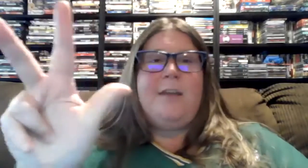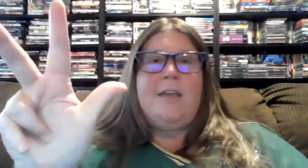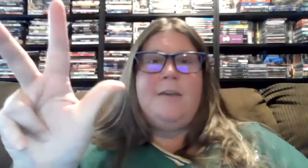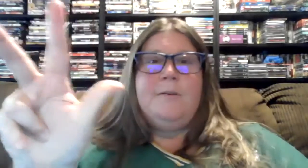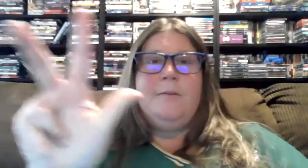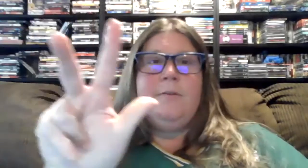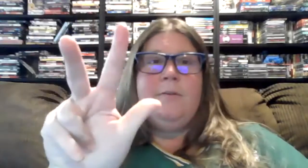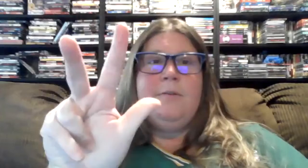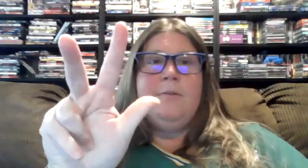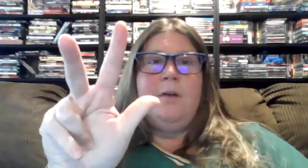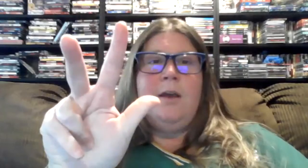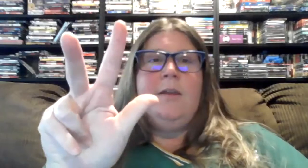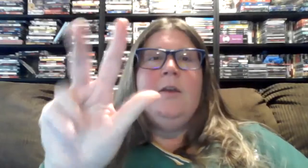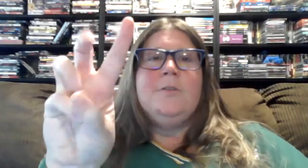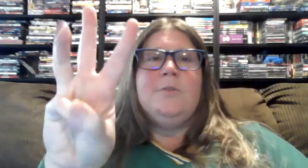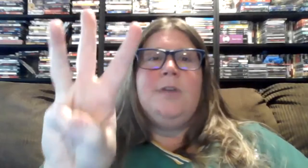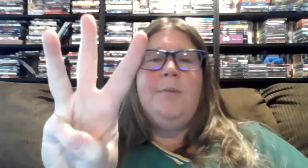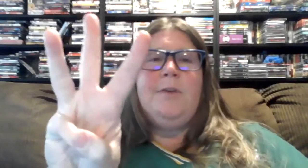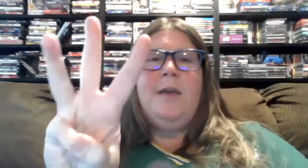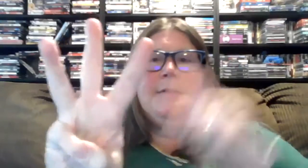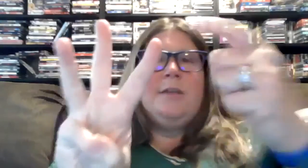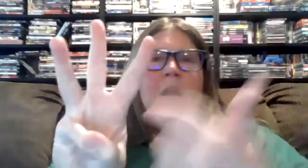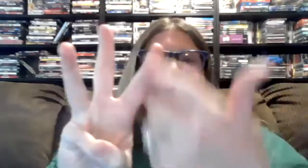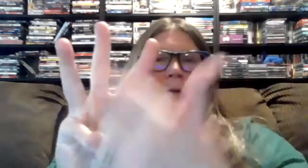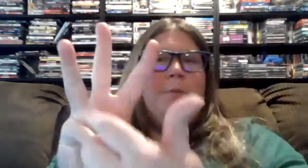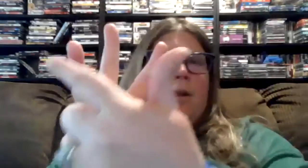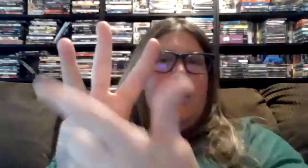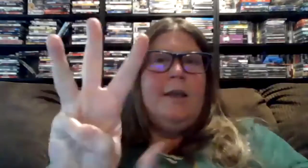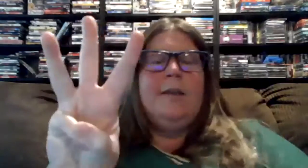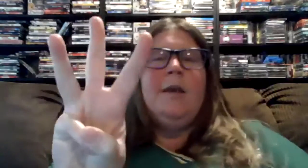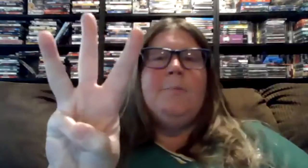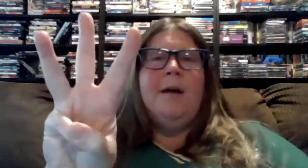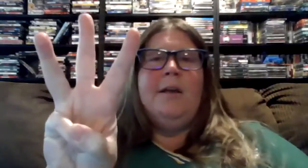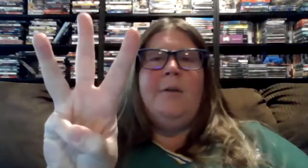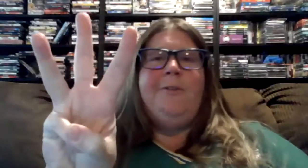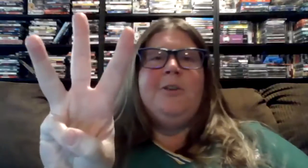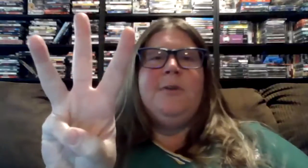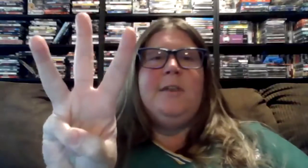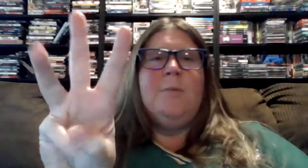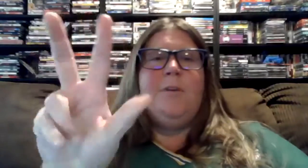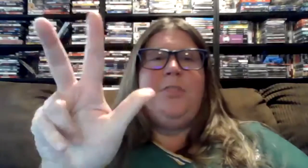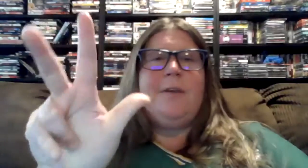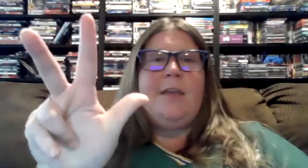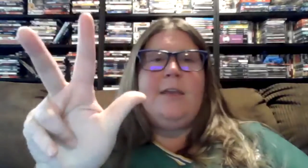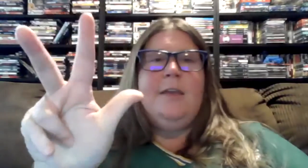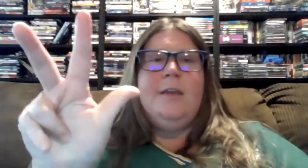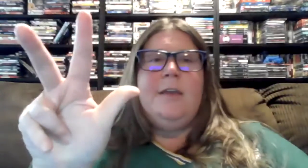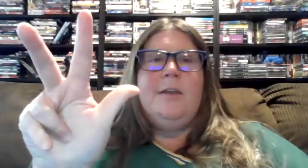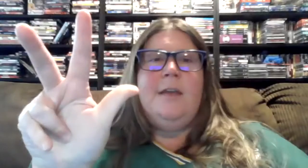3, right? So W has the W mark on it. But if you're doing the number 3, it's